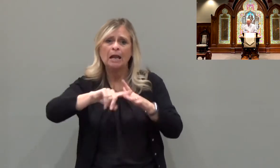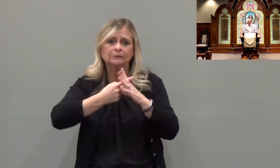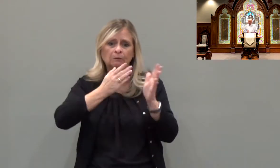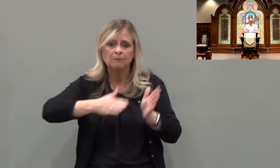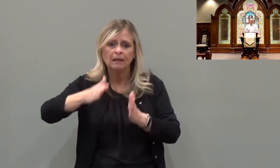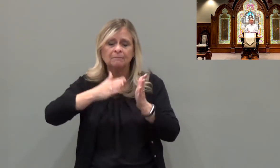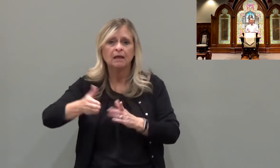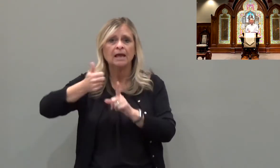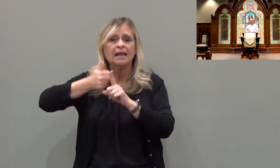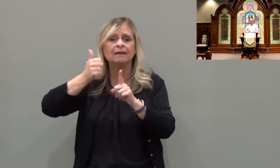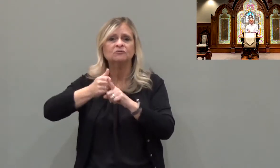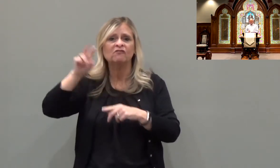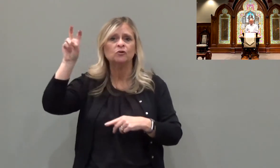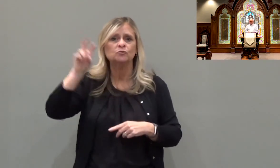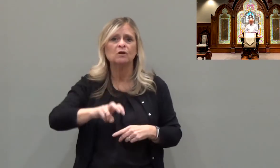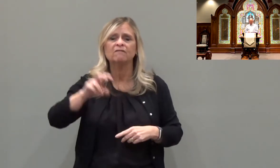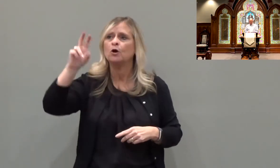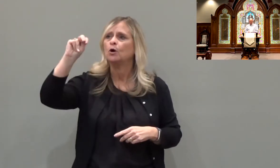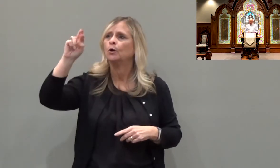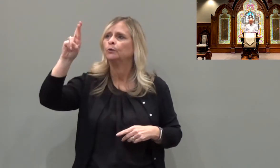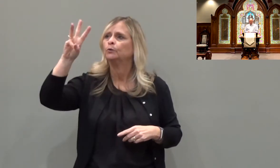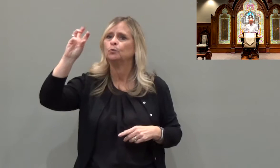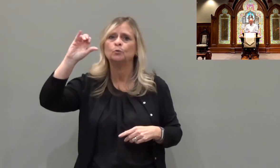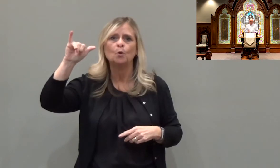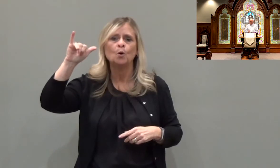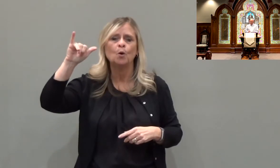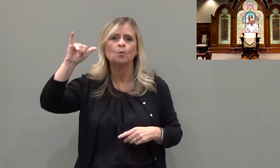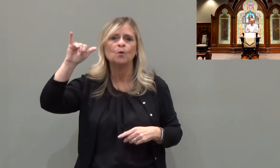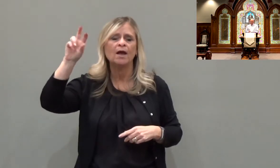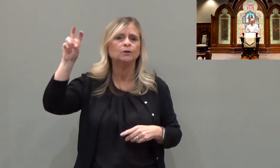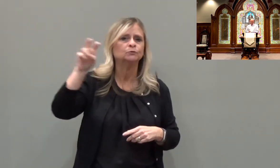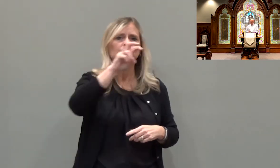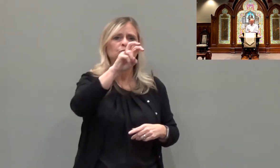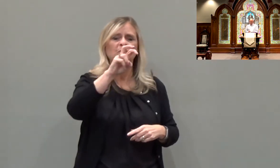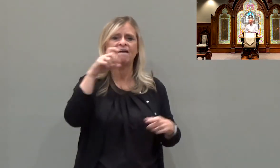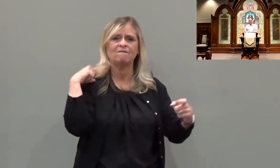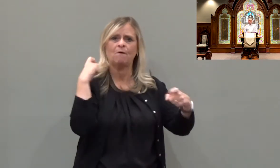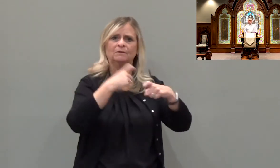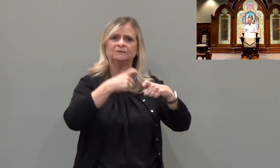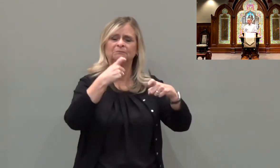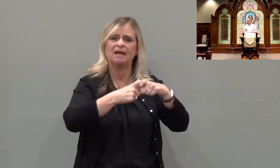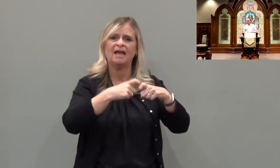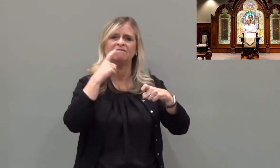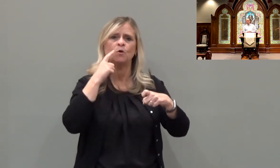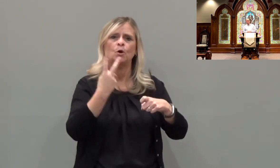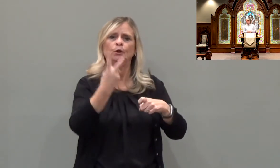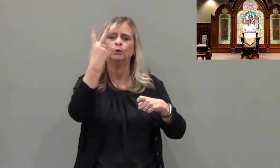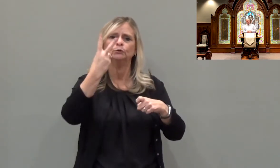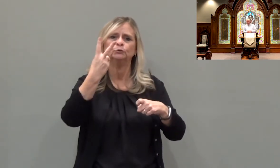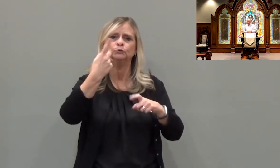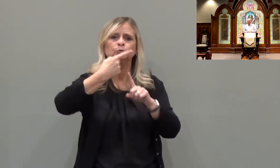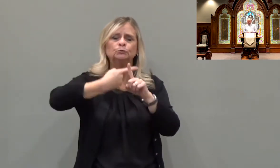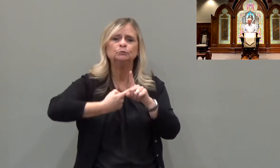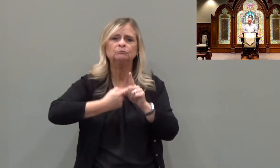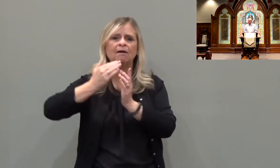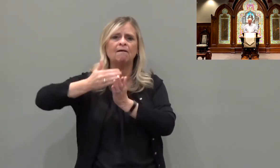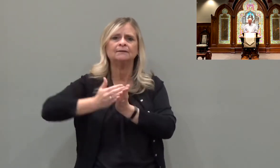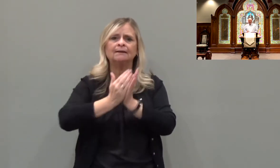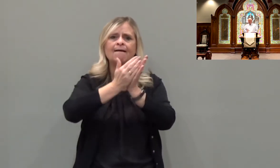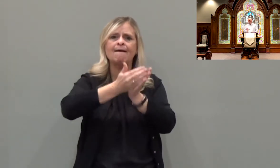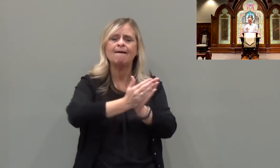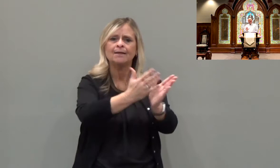1899, he traveled from Norway to Spain for a 2-month sailing trip to earn a master's